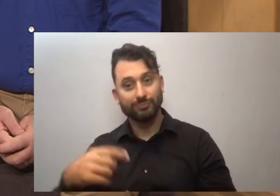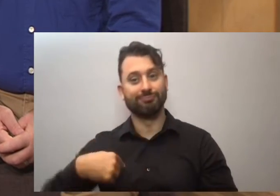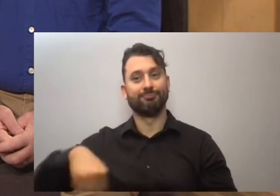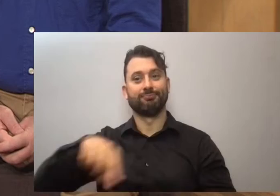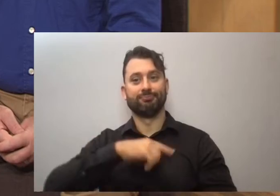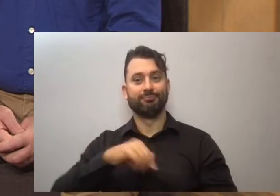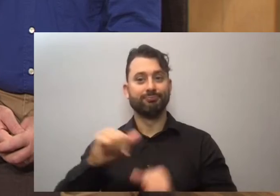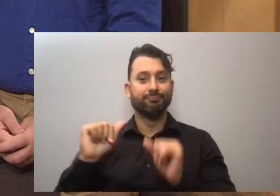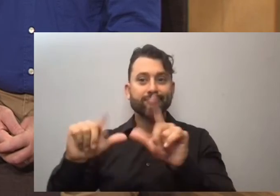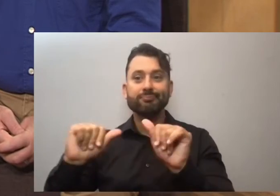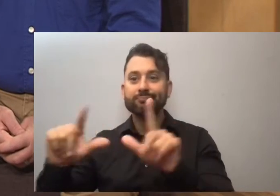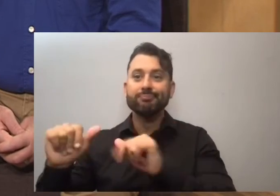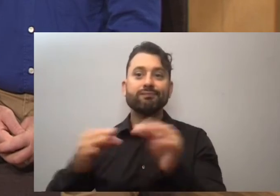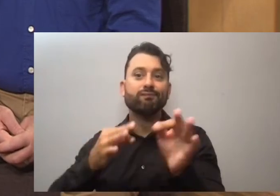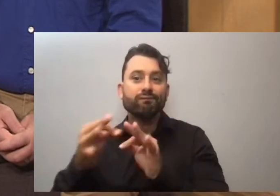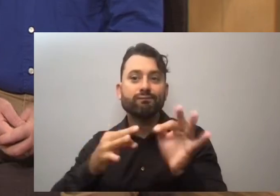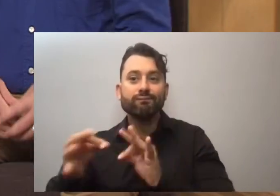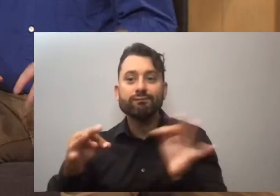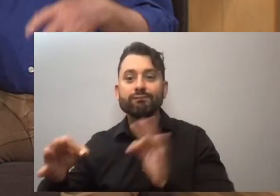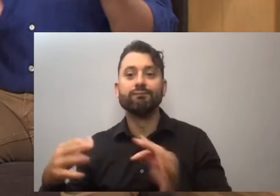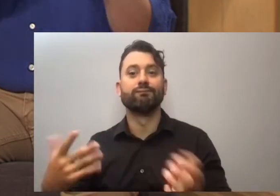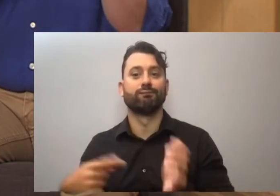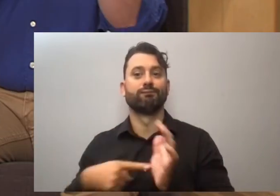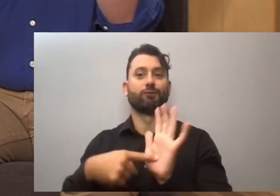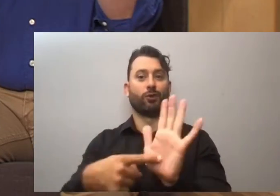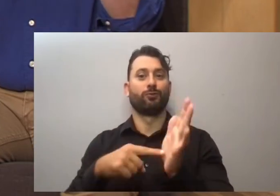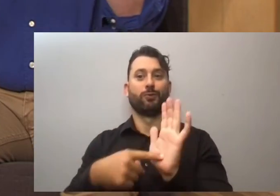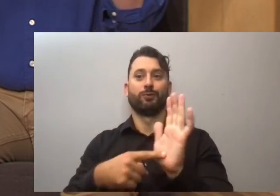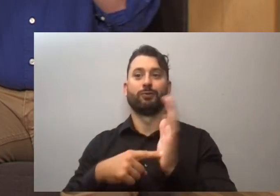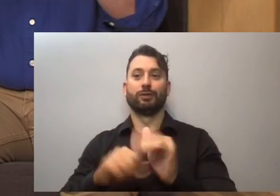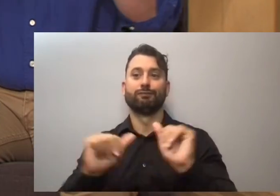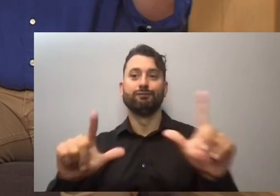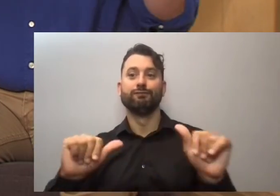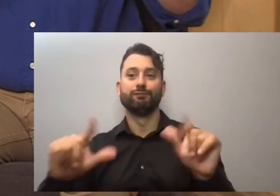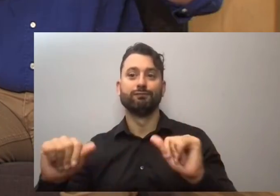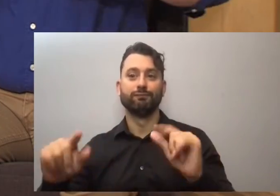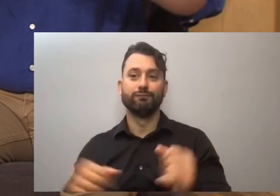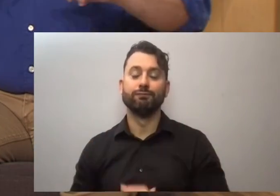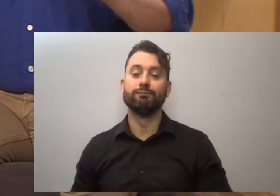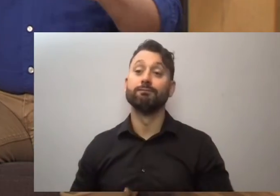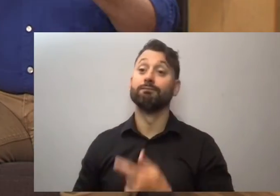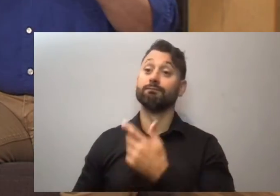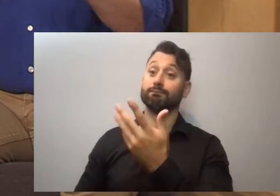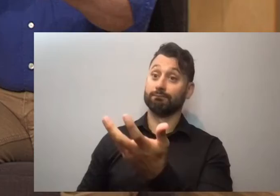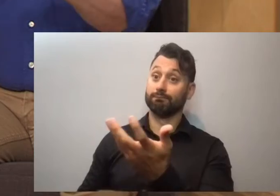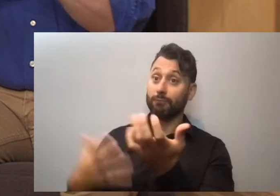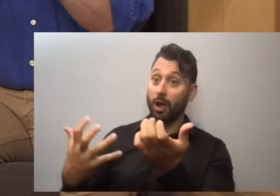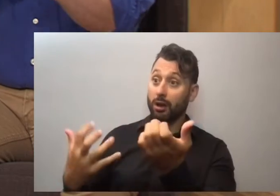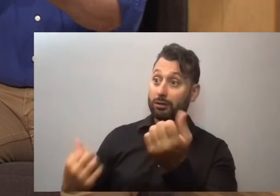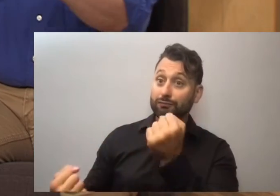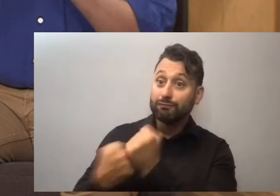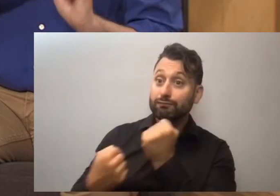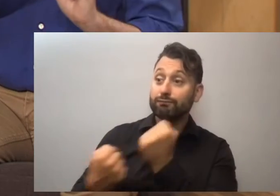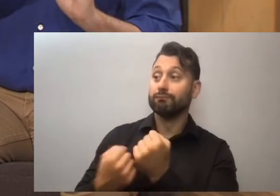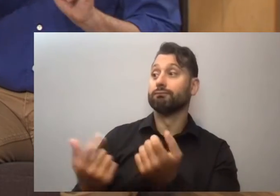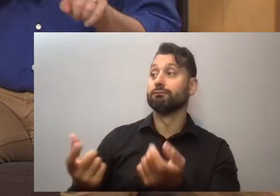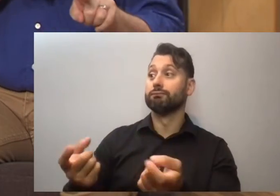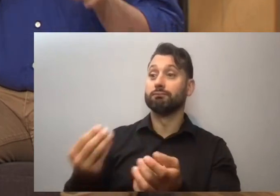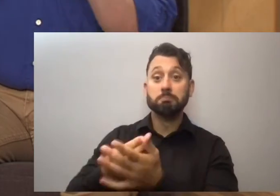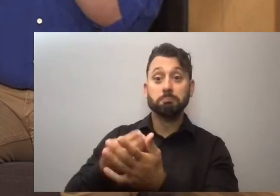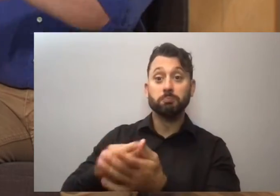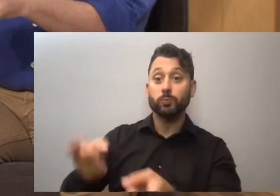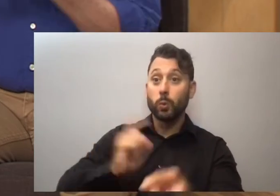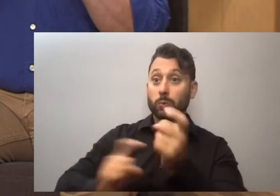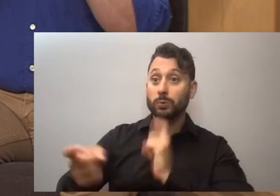available to check our resources and to find out about our future shows. And if you would like